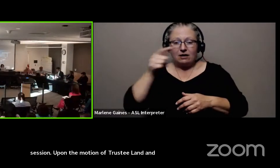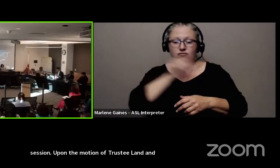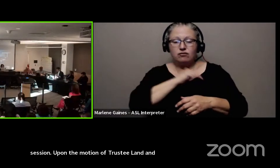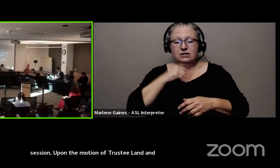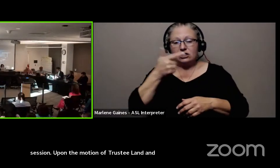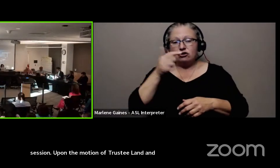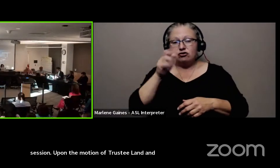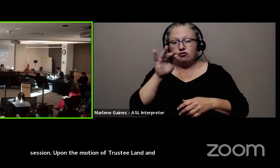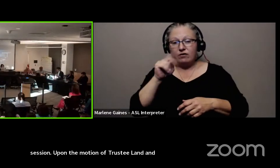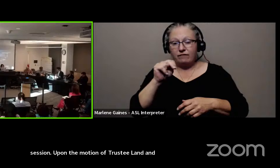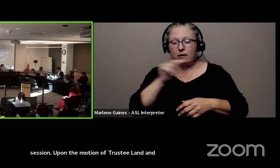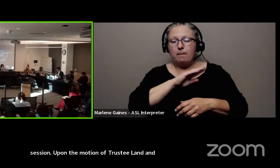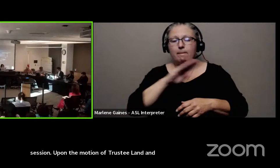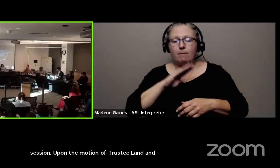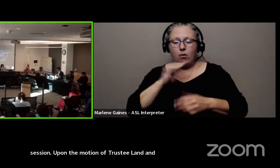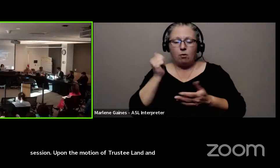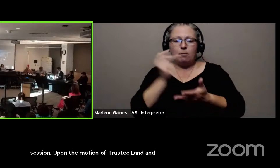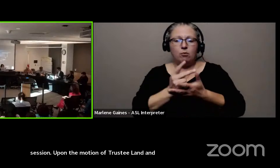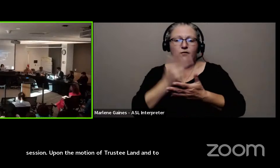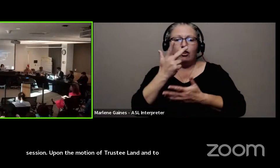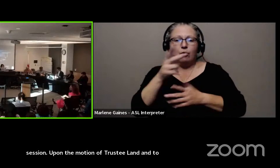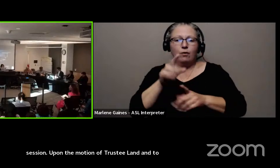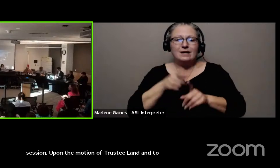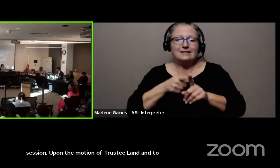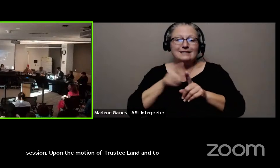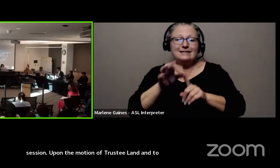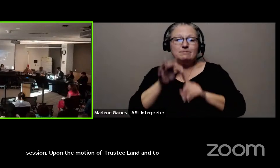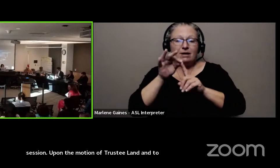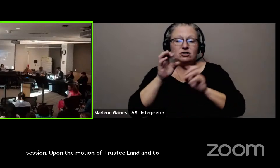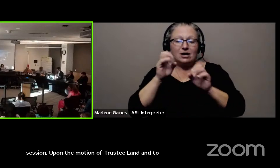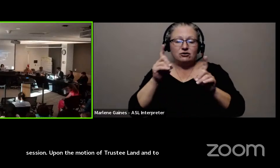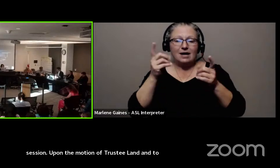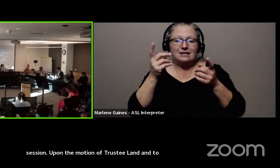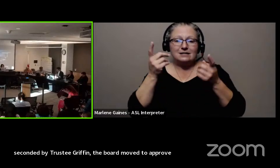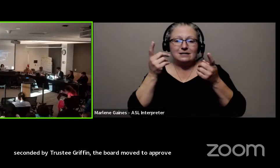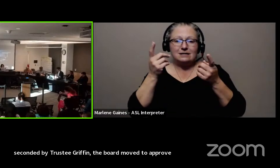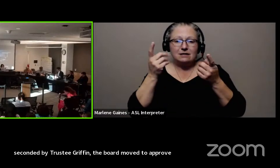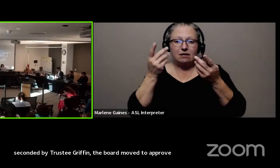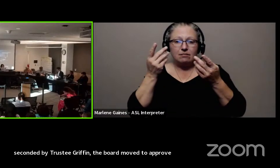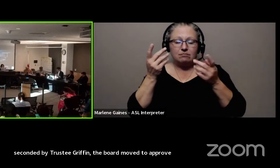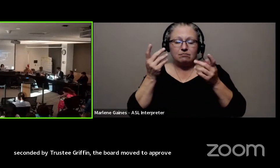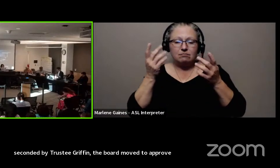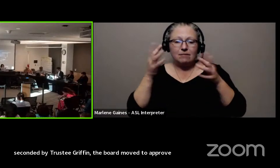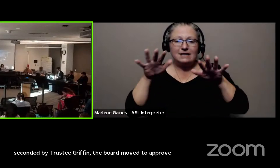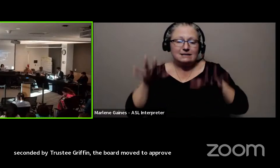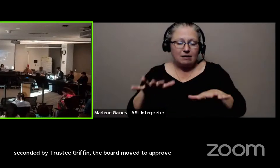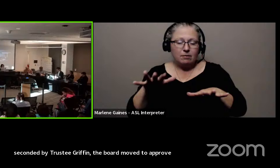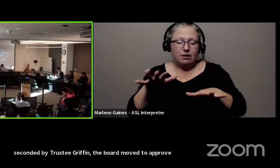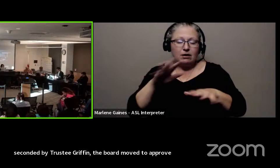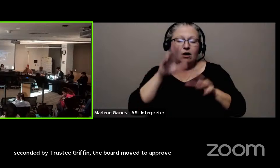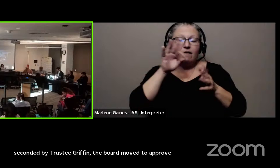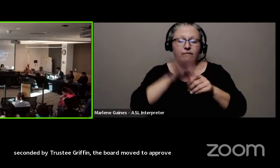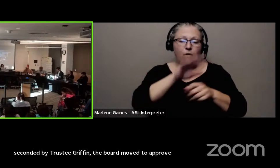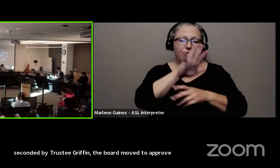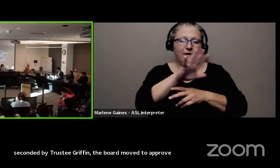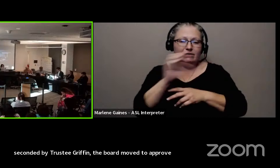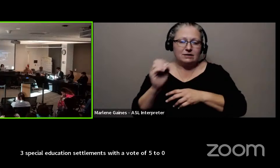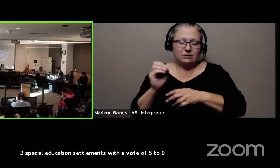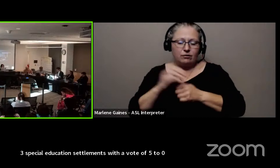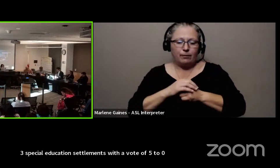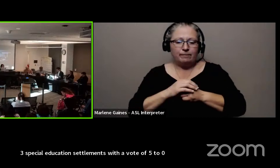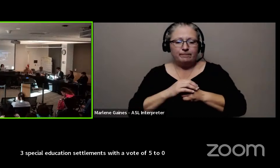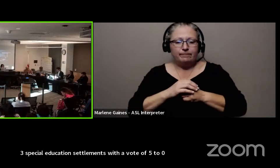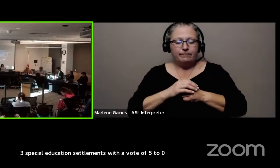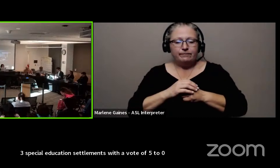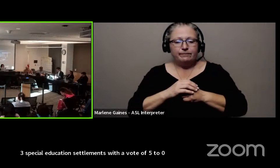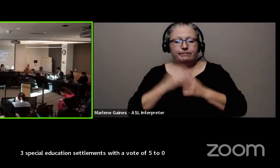Griffin, the board moved to approve 3 special education settlements with a vote of 5-0. We will go on